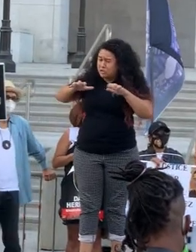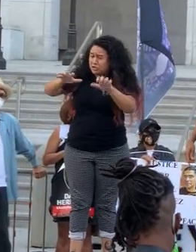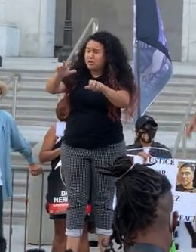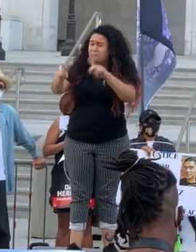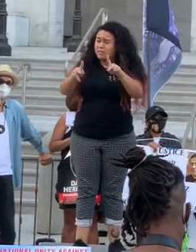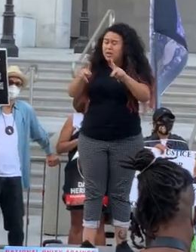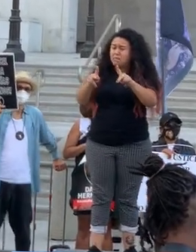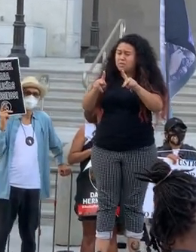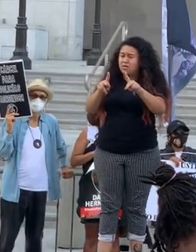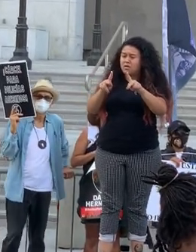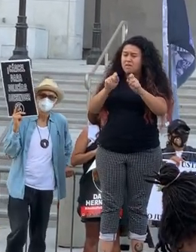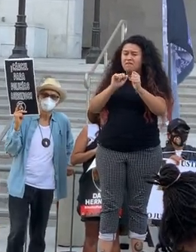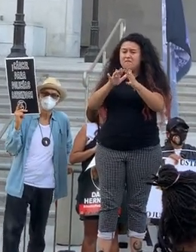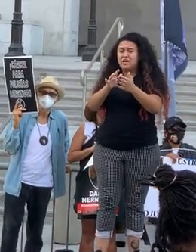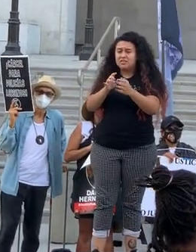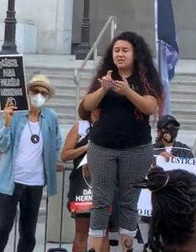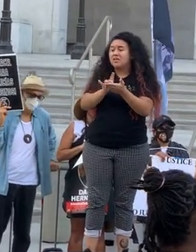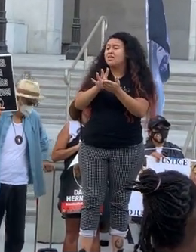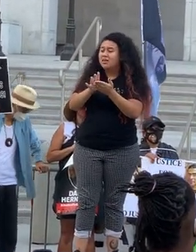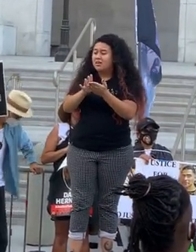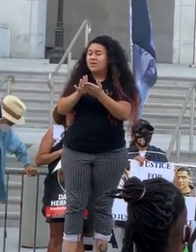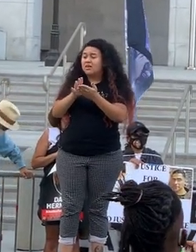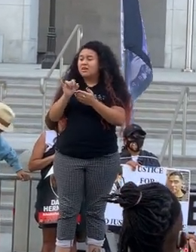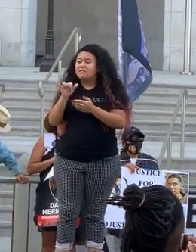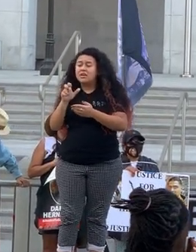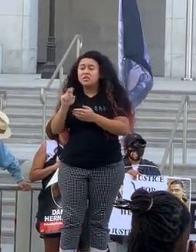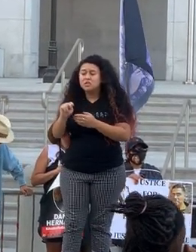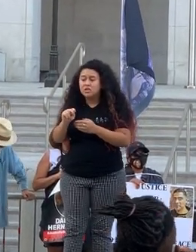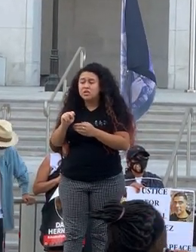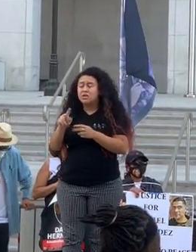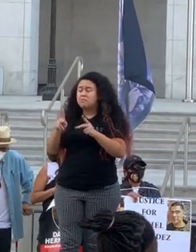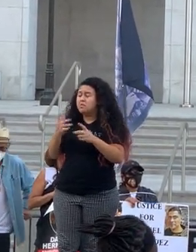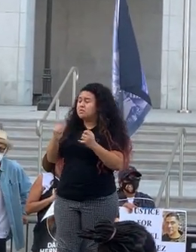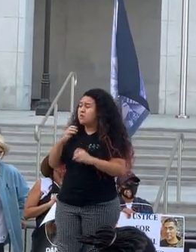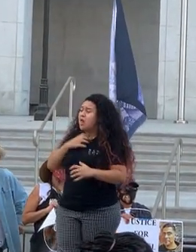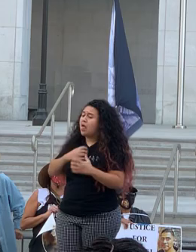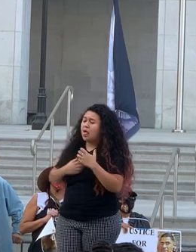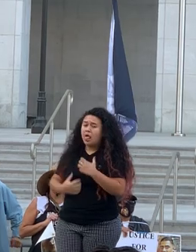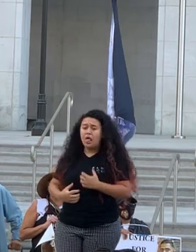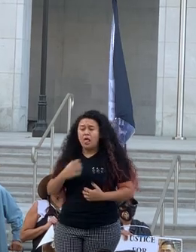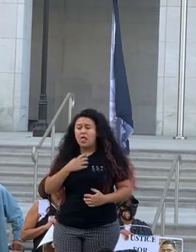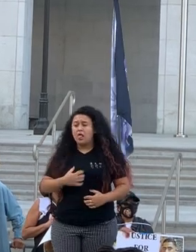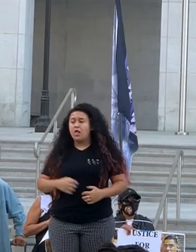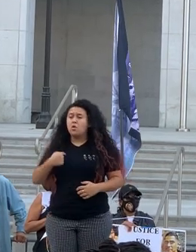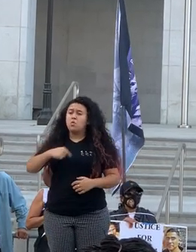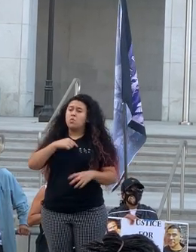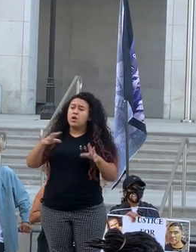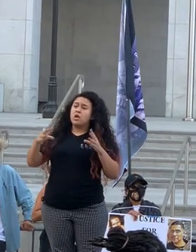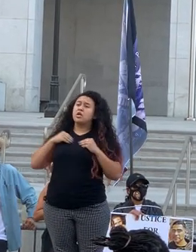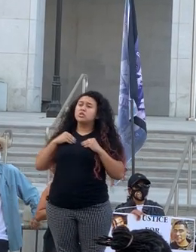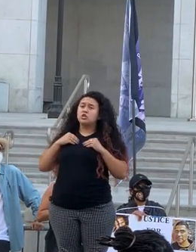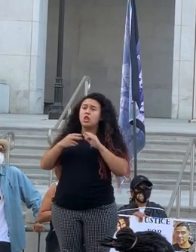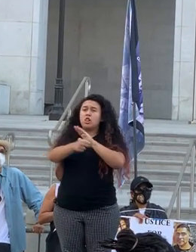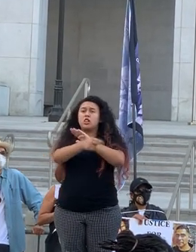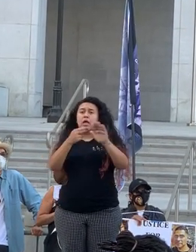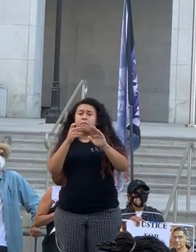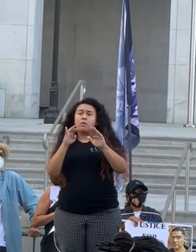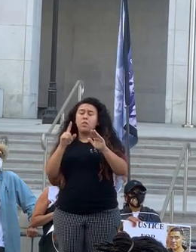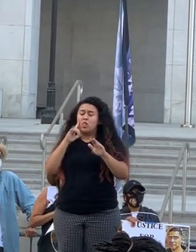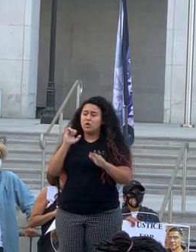eviction. Millions more are starving. And instead we have accepted a construction of criminal that looks like